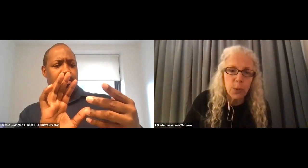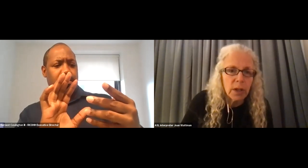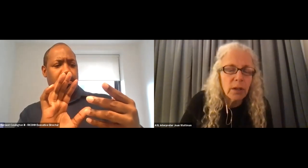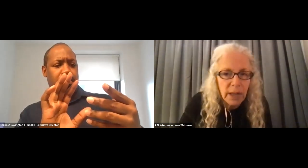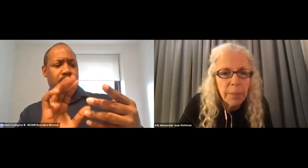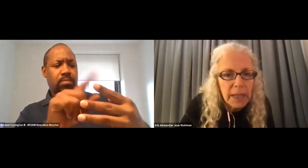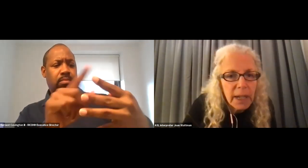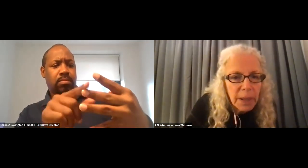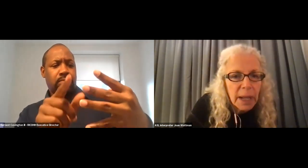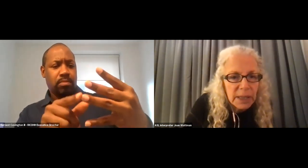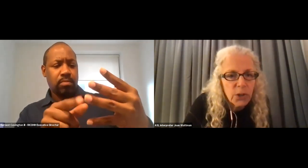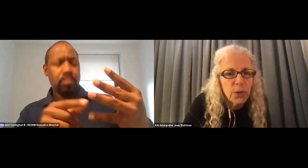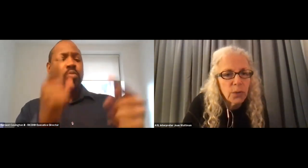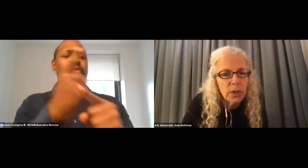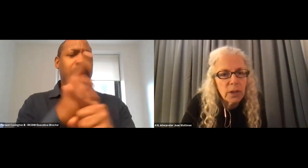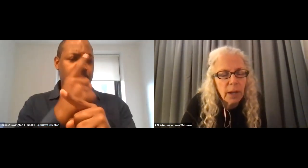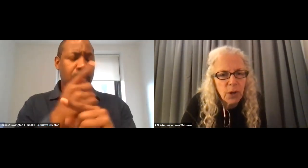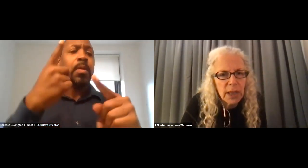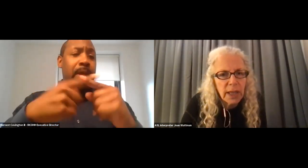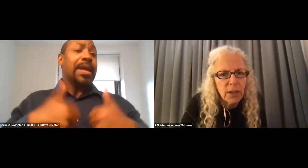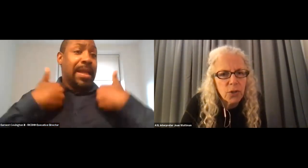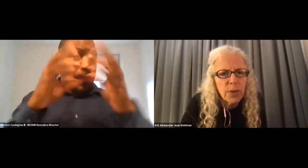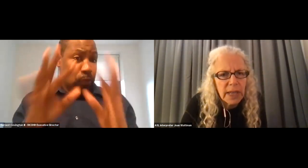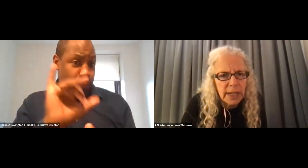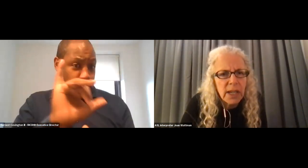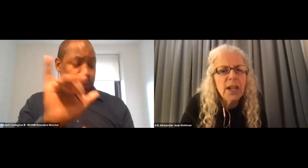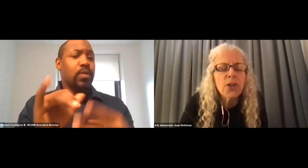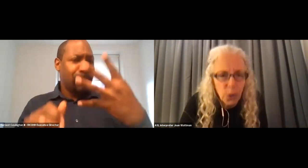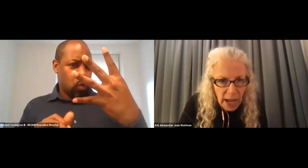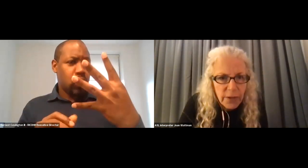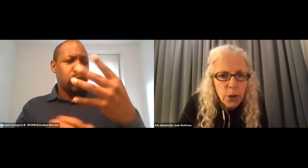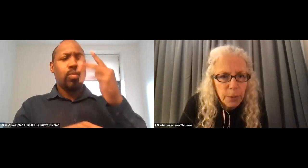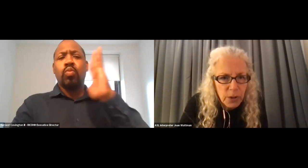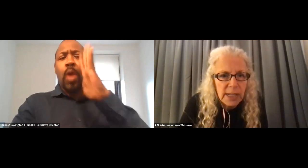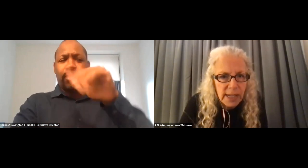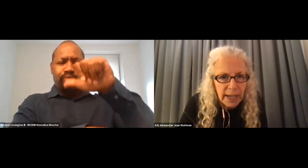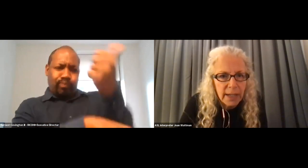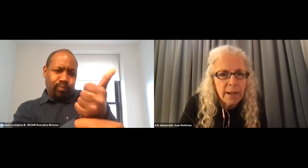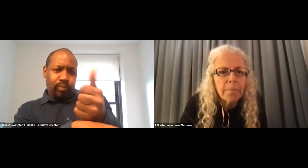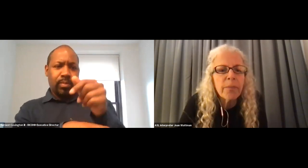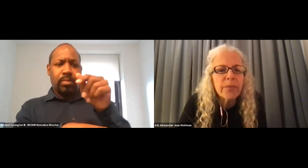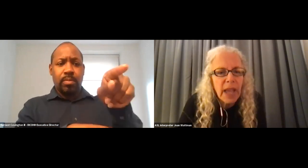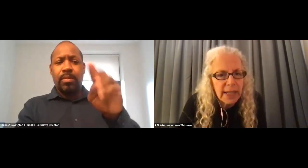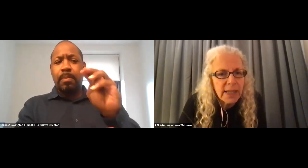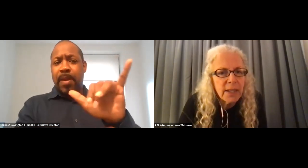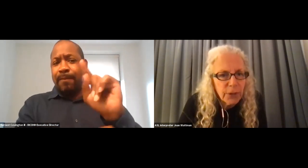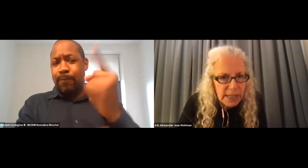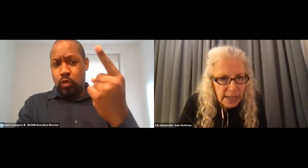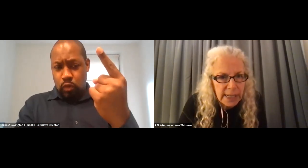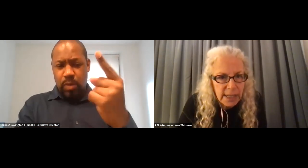virtual, the ability to be able to, I'm trying to think, there's three things. So live interpreters on site at different sites